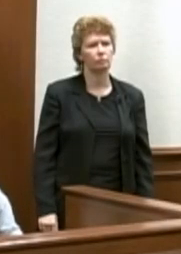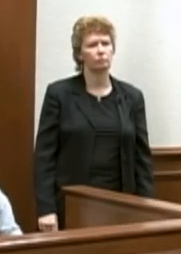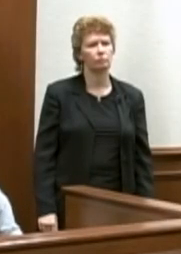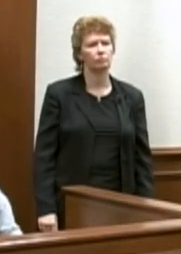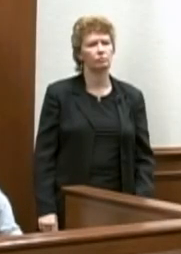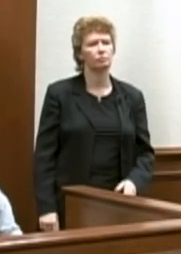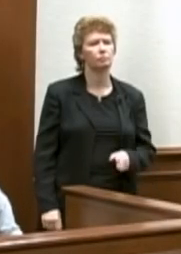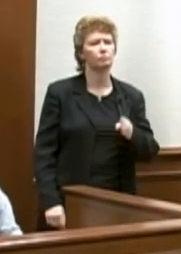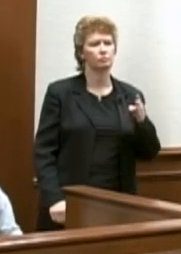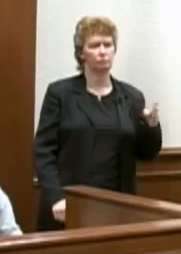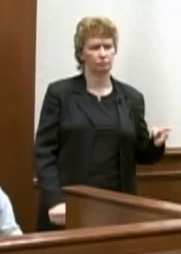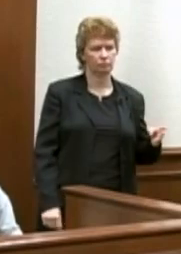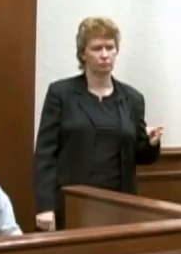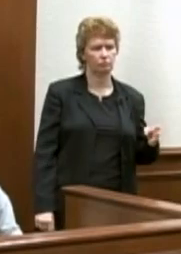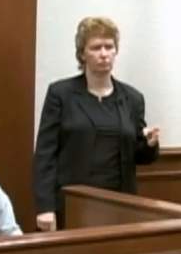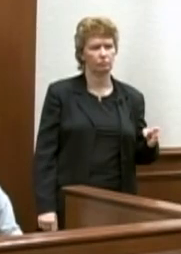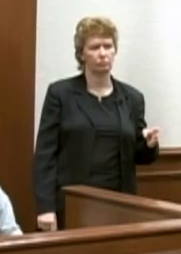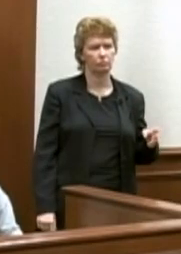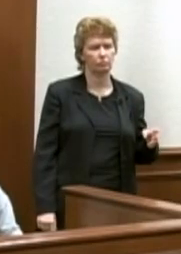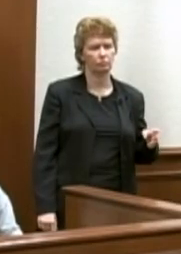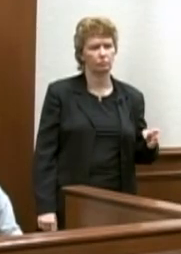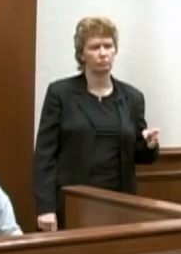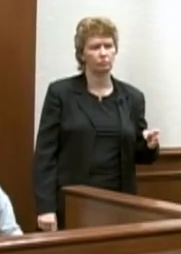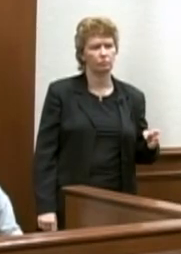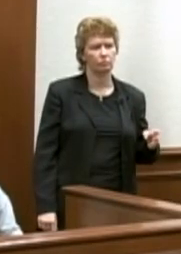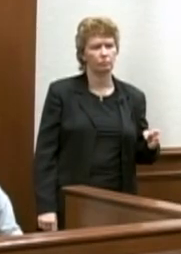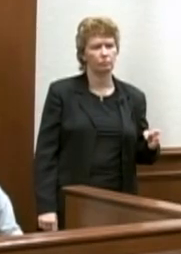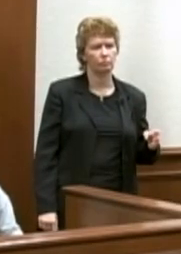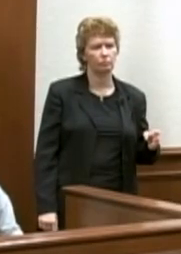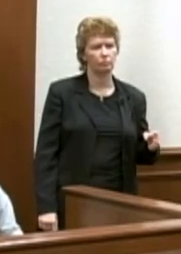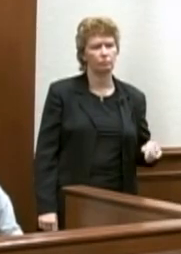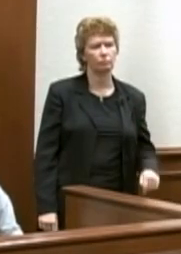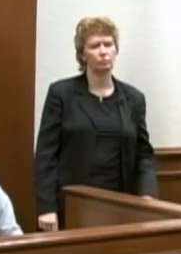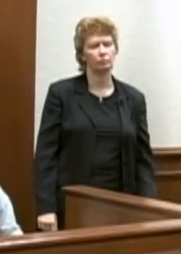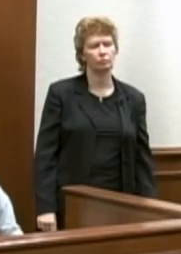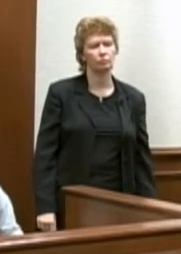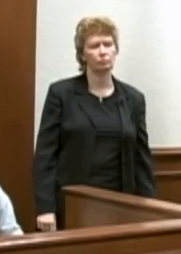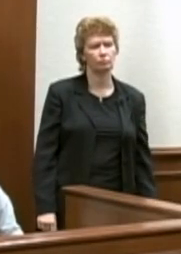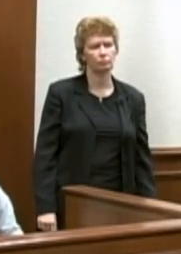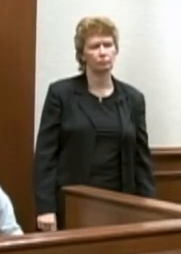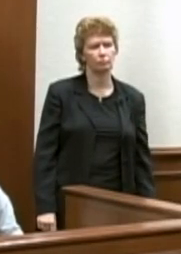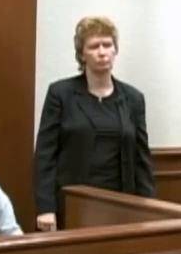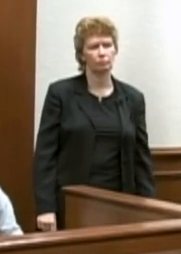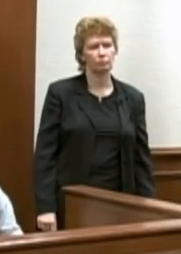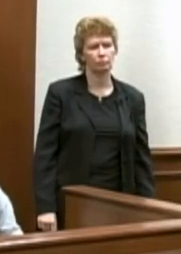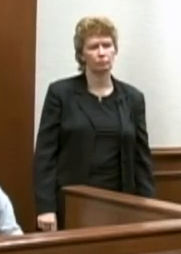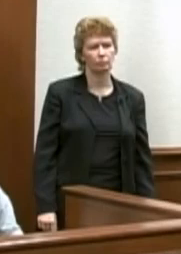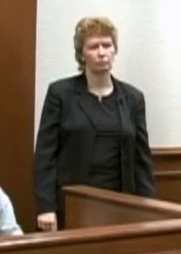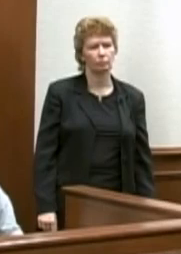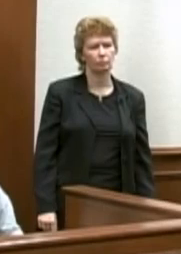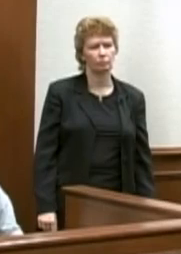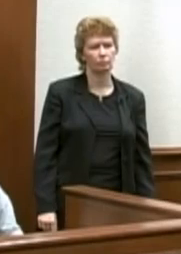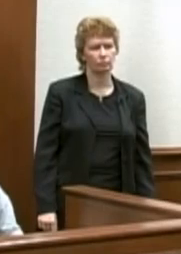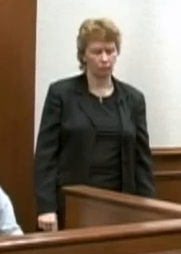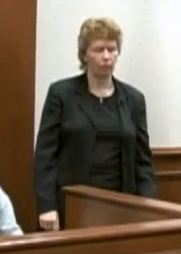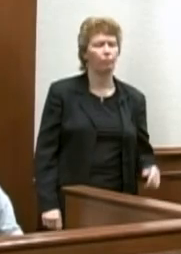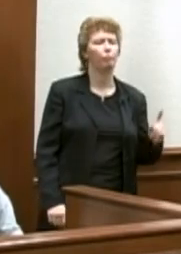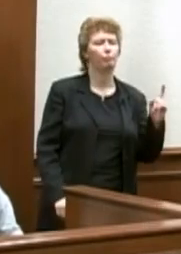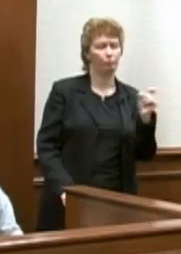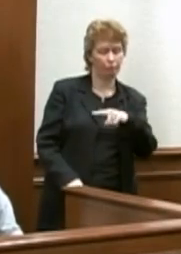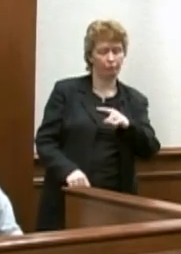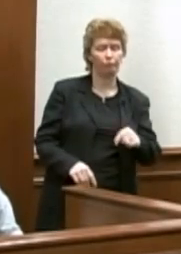So now, when Mr. McCormick was in the house with Miss Baker, you were never actually inside with them,